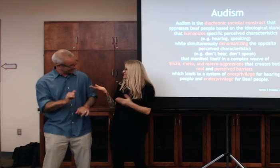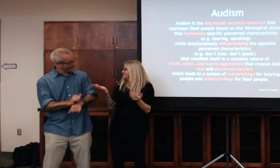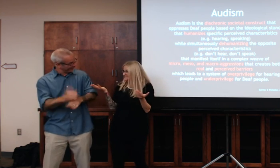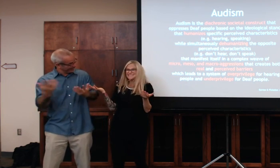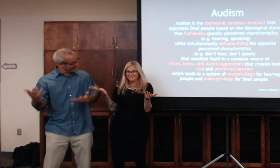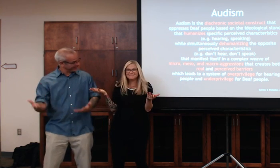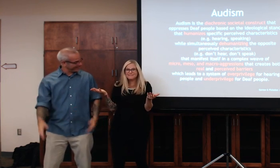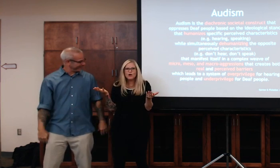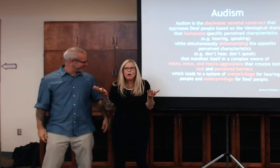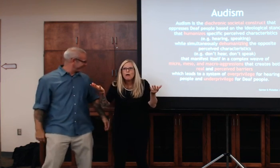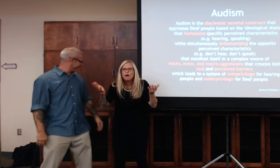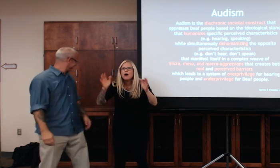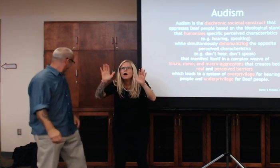night?